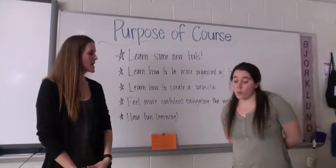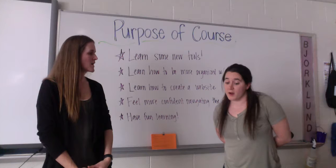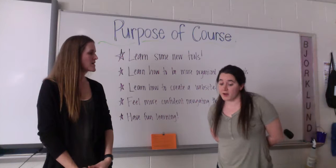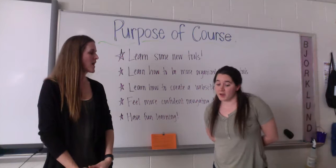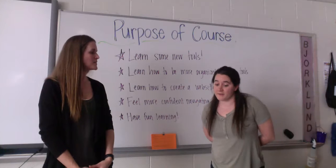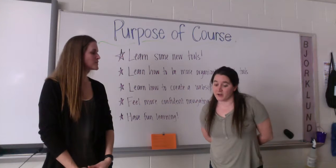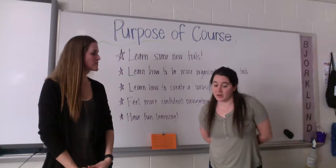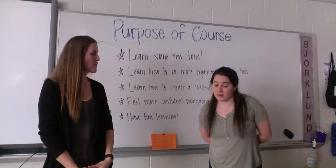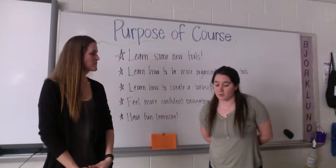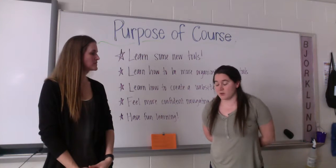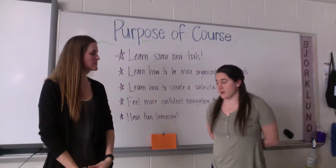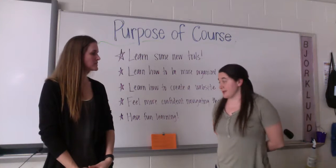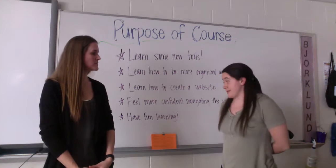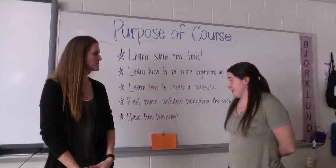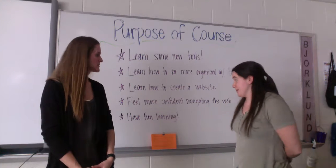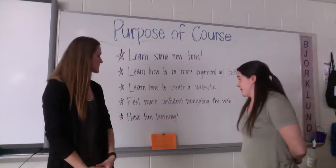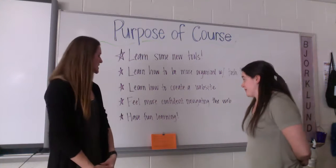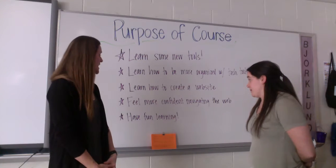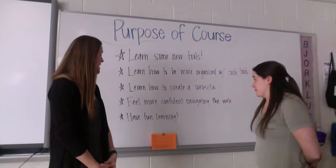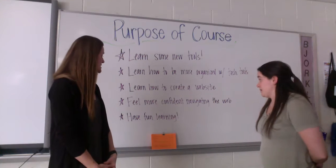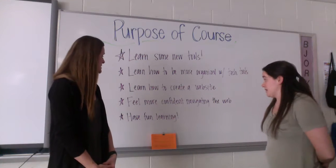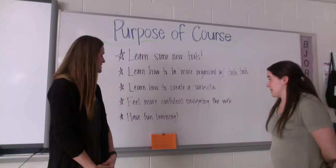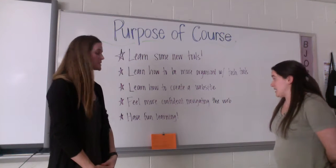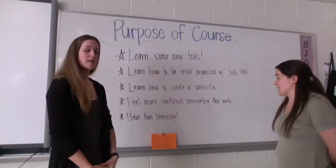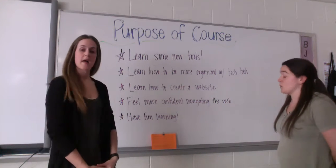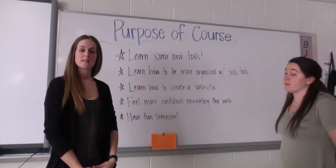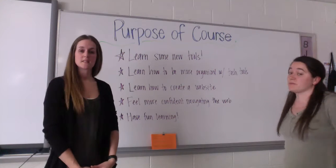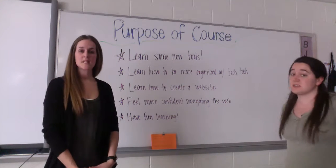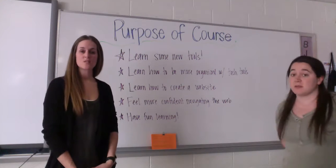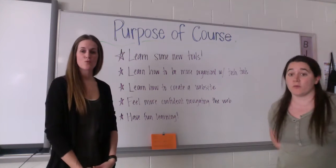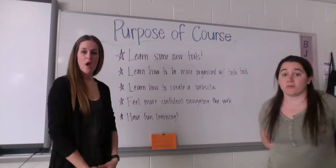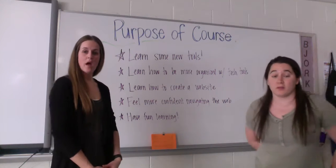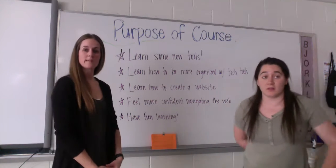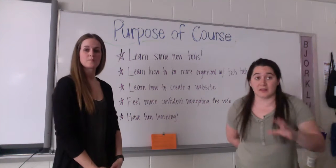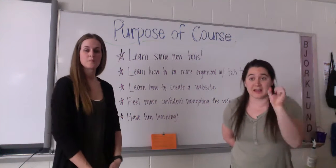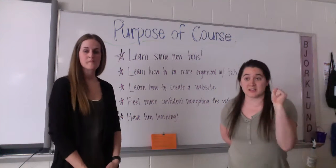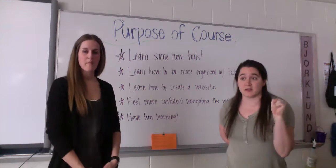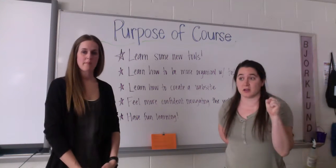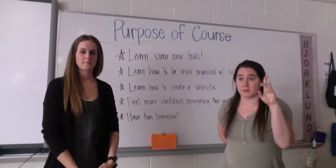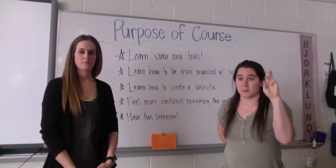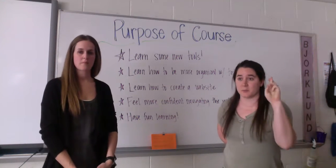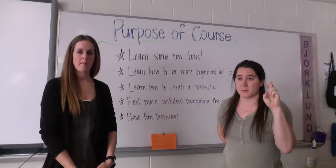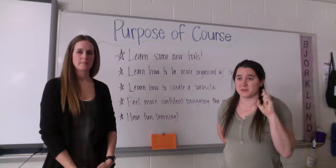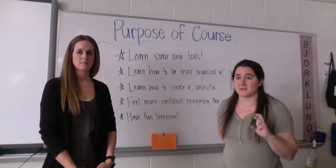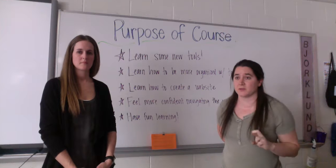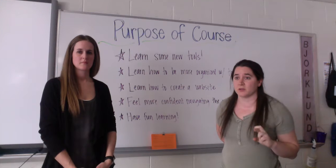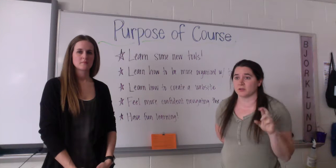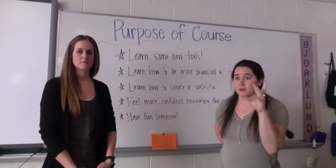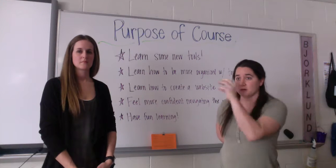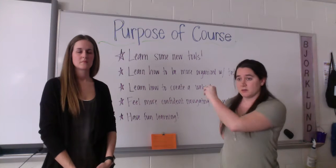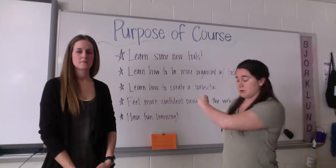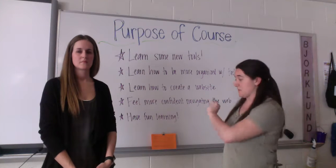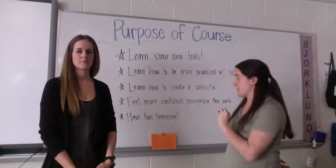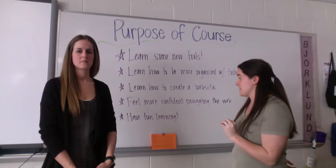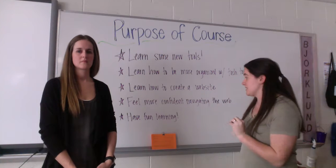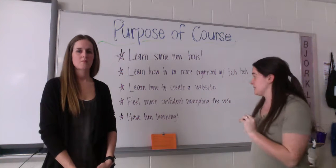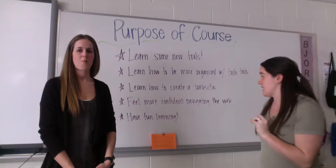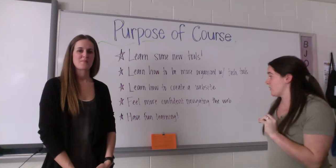One of our, well, I guess it is the last purposeful piece that we